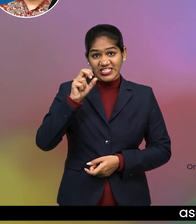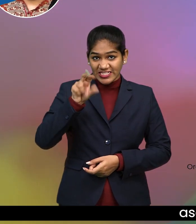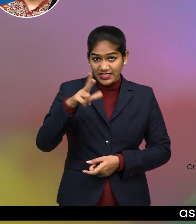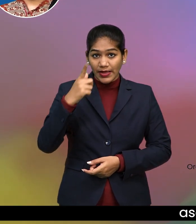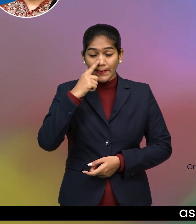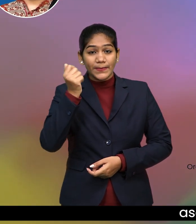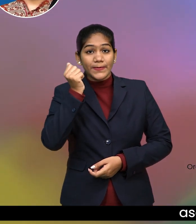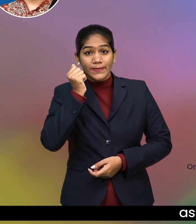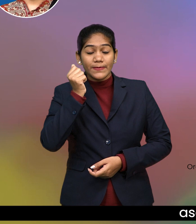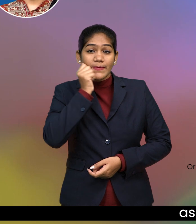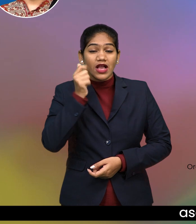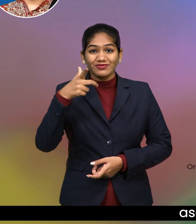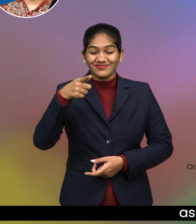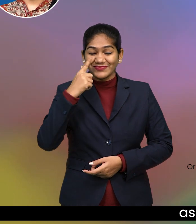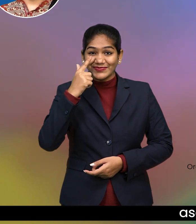asexual reproduction.